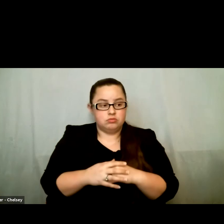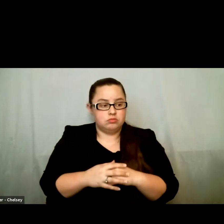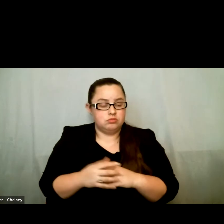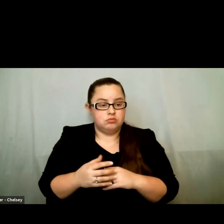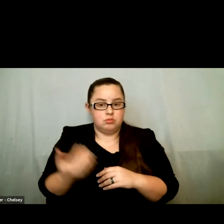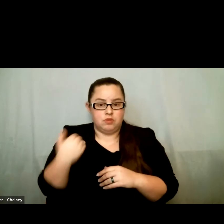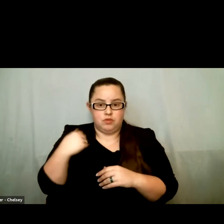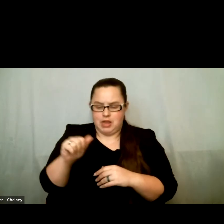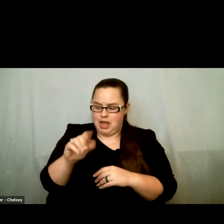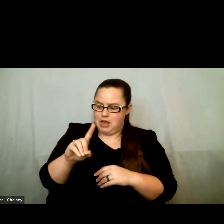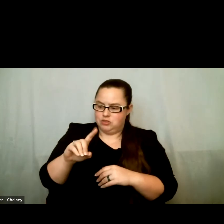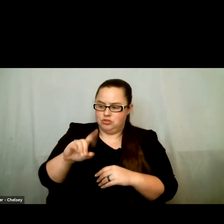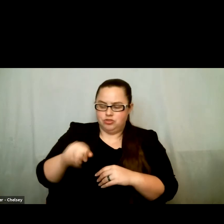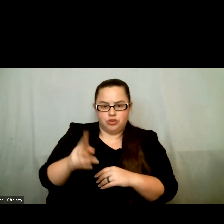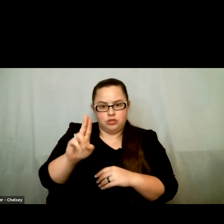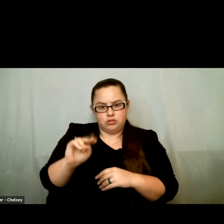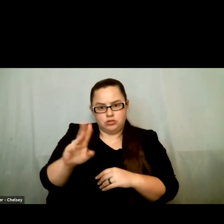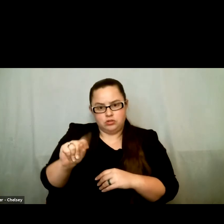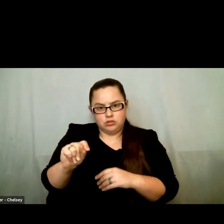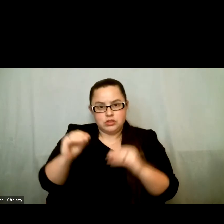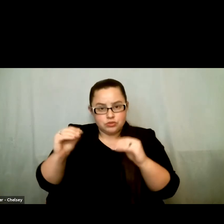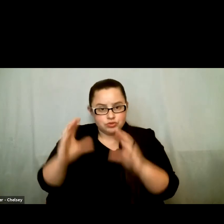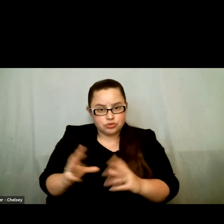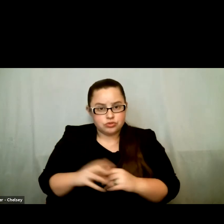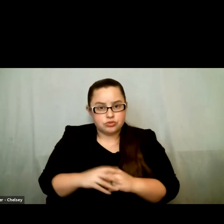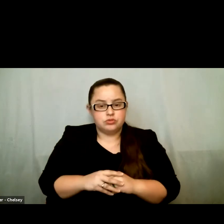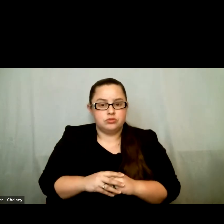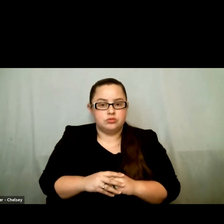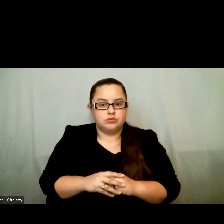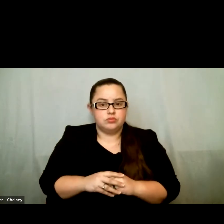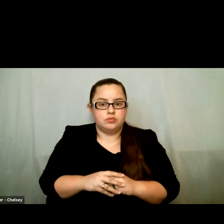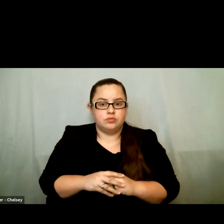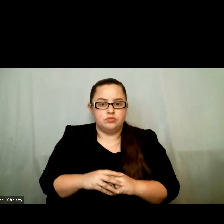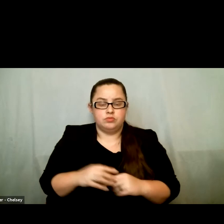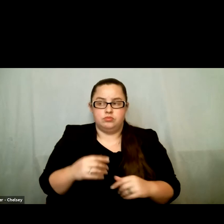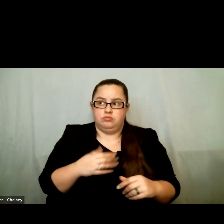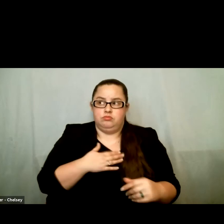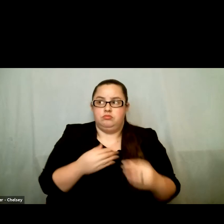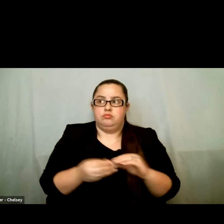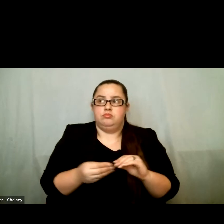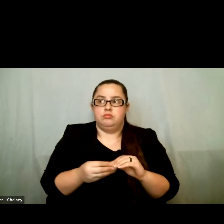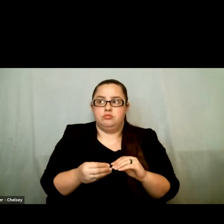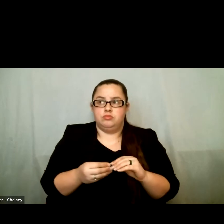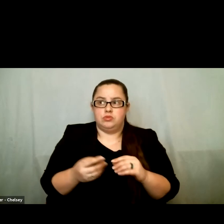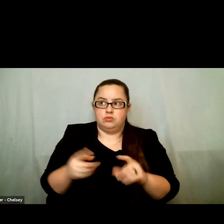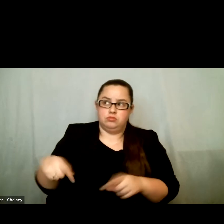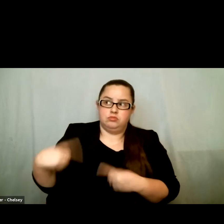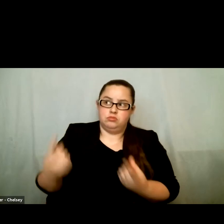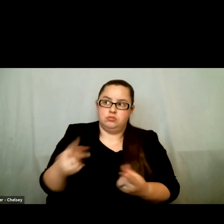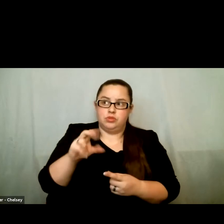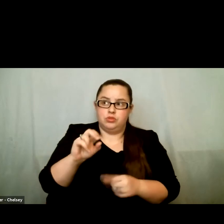an adjunct teacher. I would say during those 30